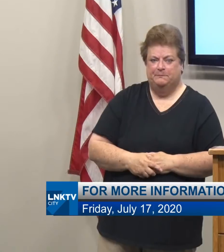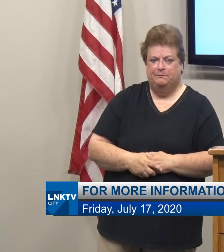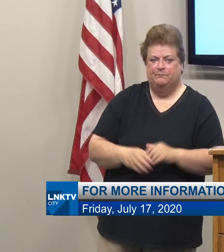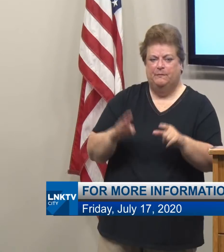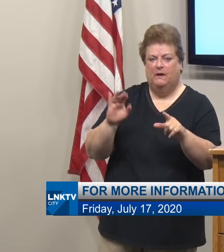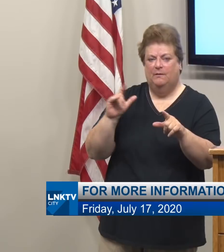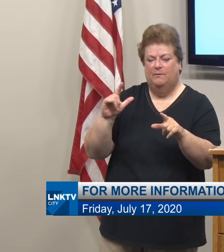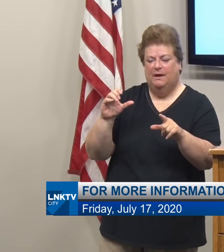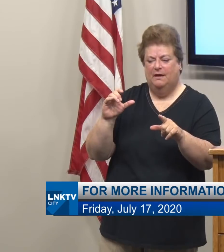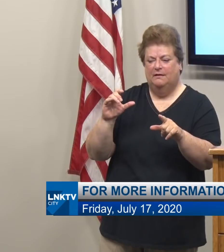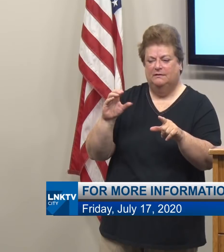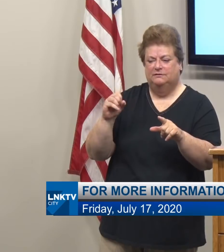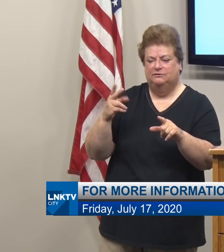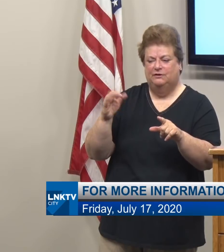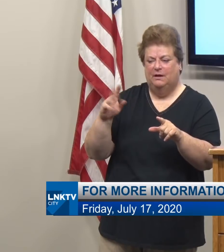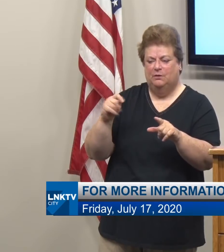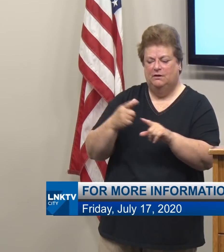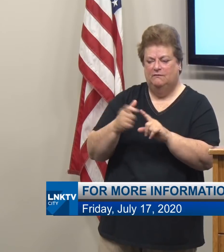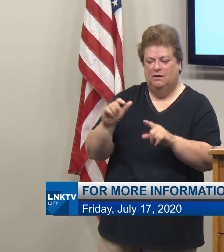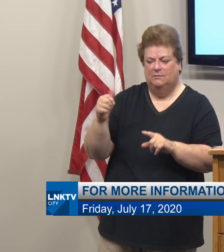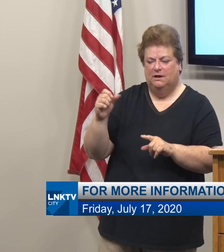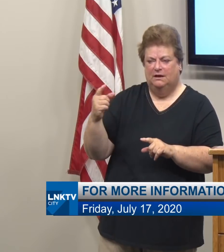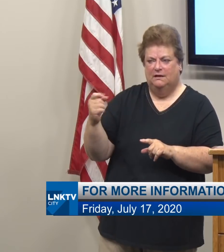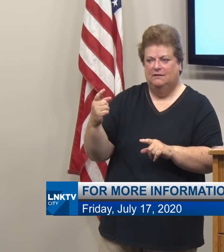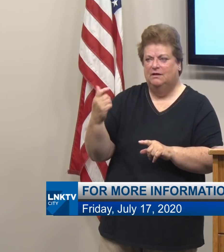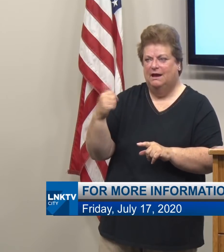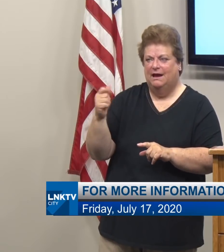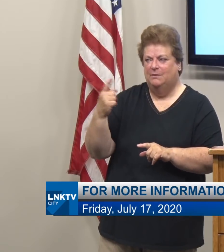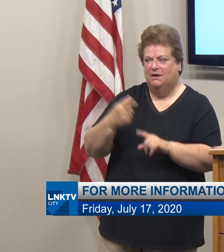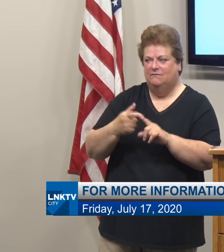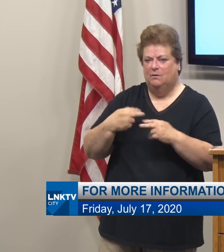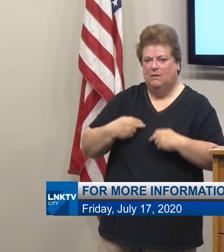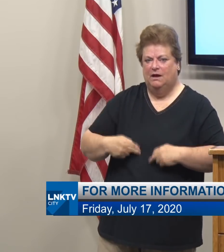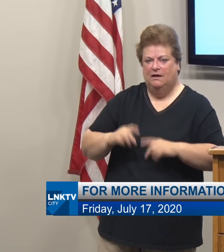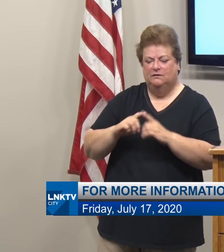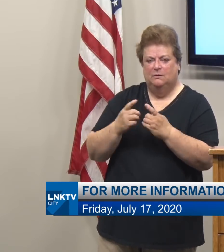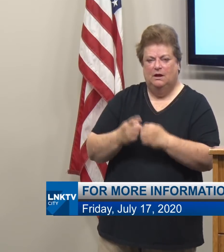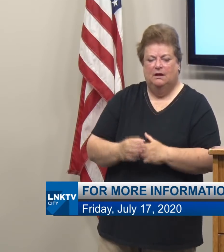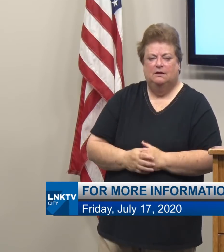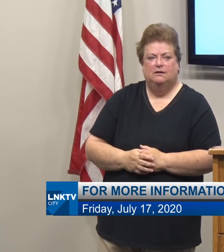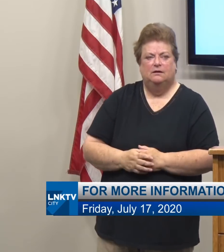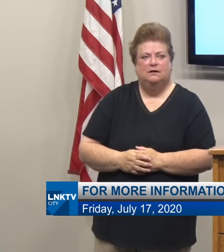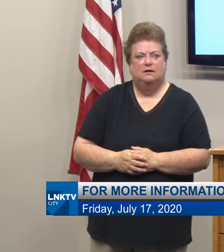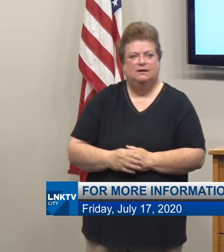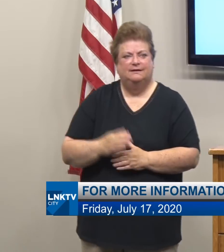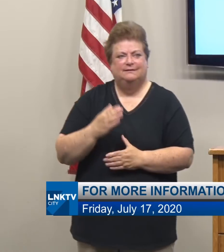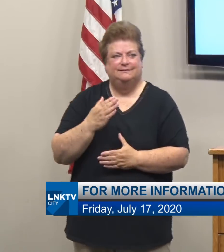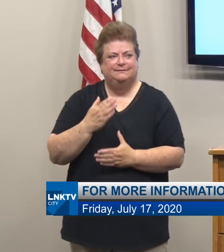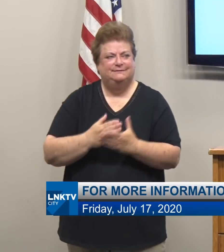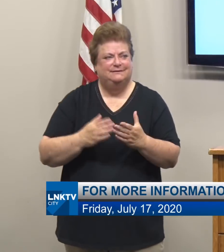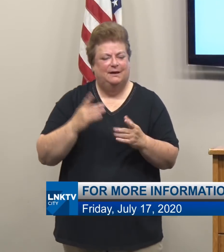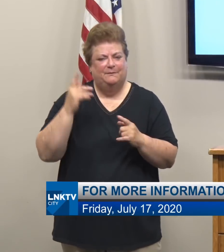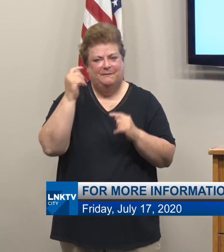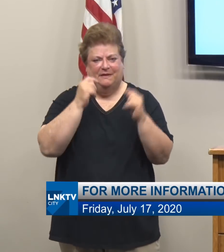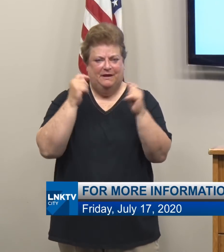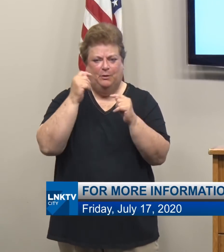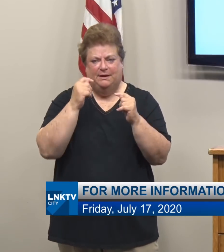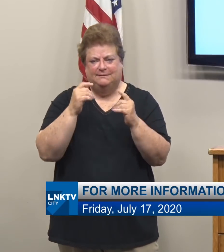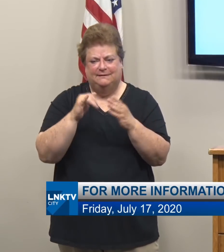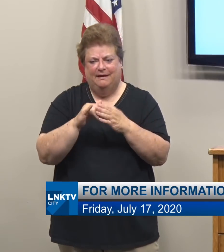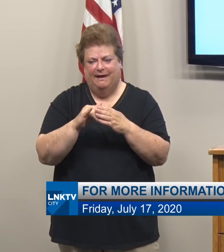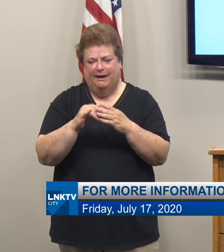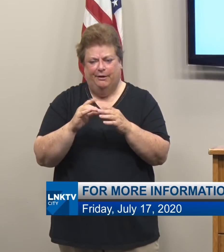I just have a quick one for anybody with the health department, just because there seems to be some theories going around and I want